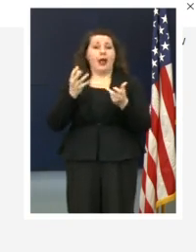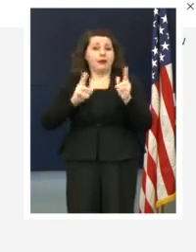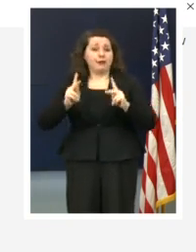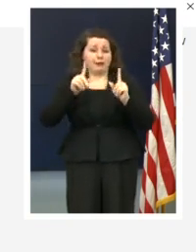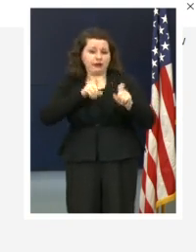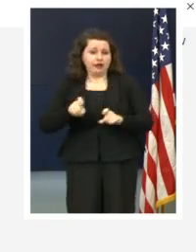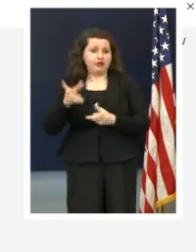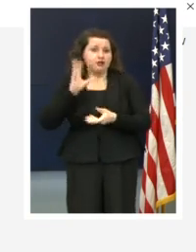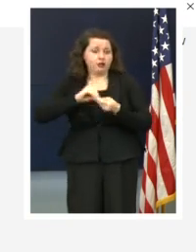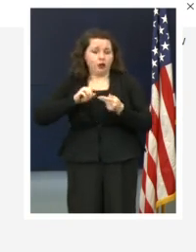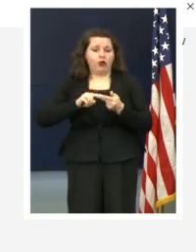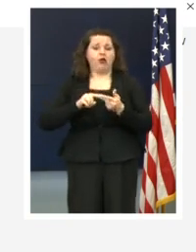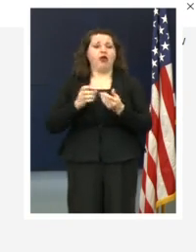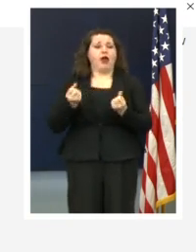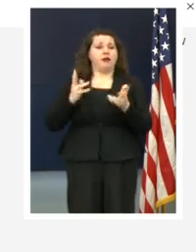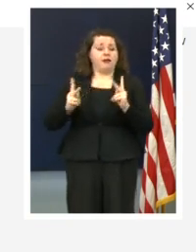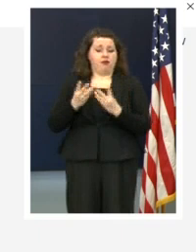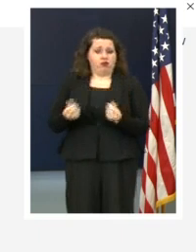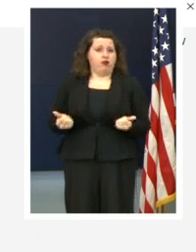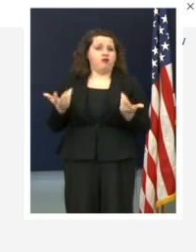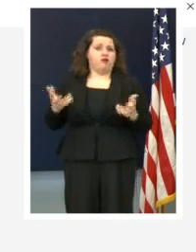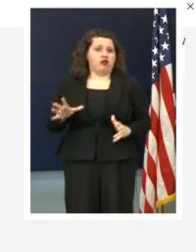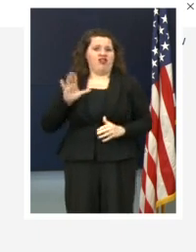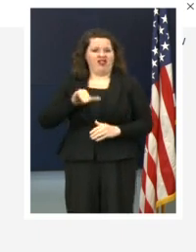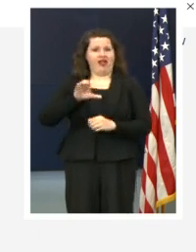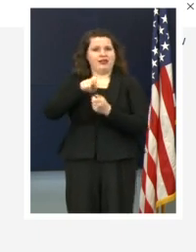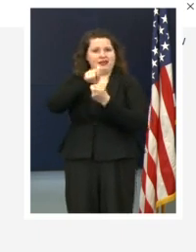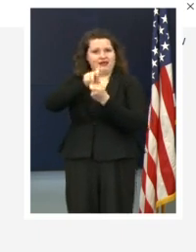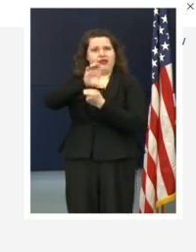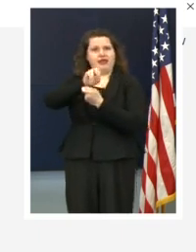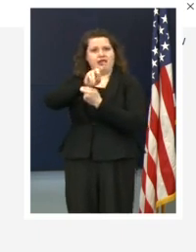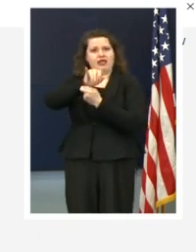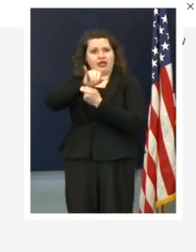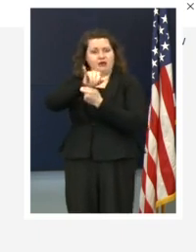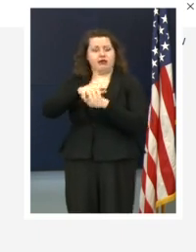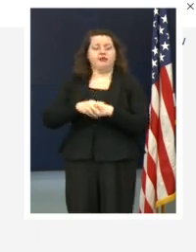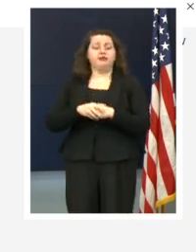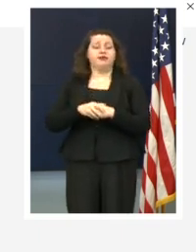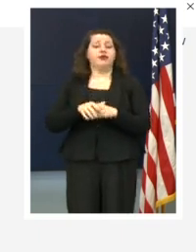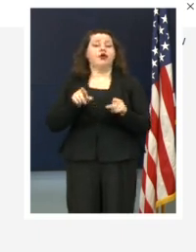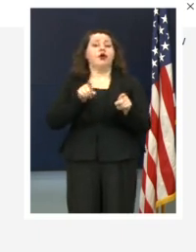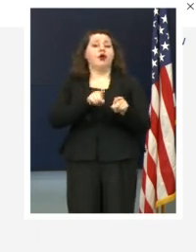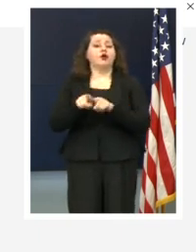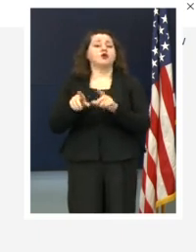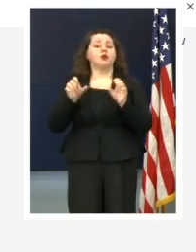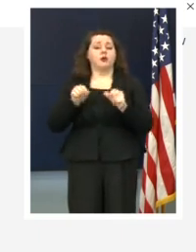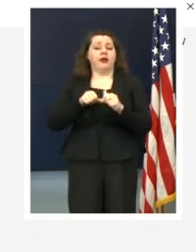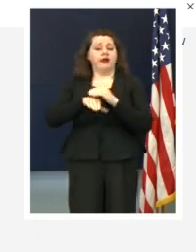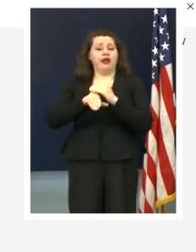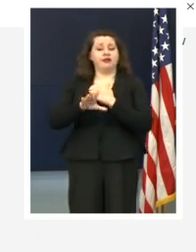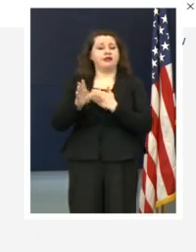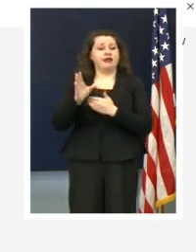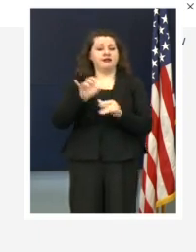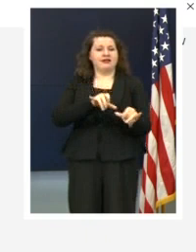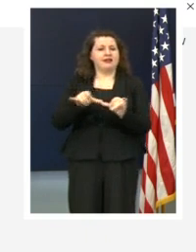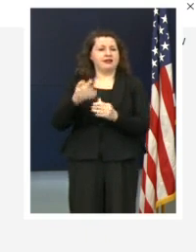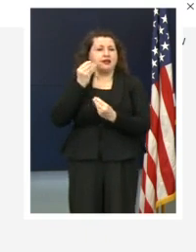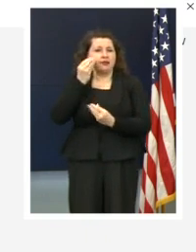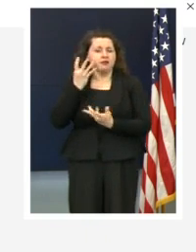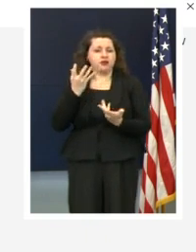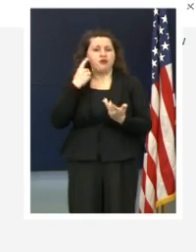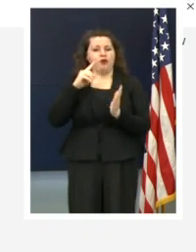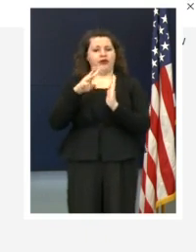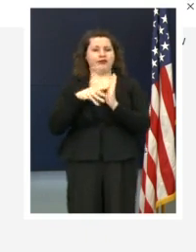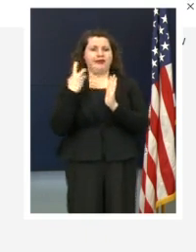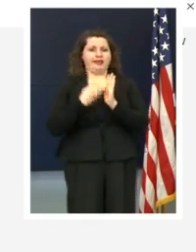tested and recovered in that county. You can also access some of the same information in